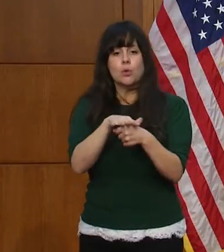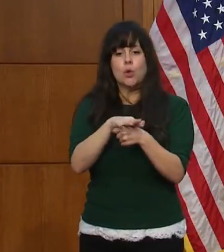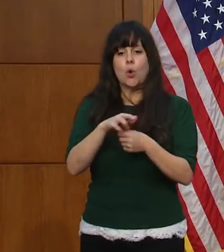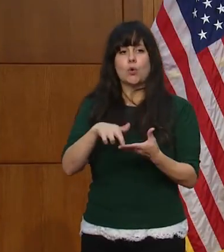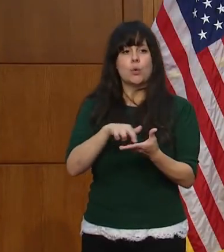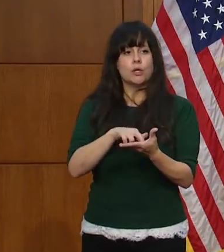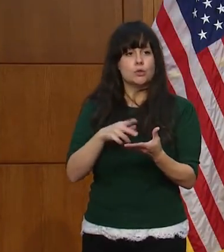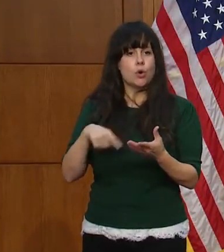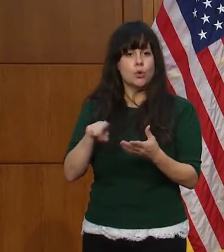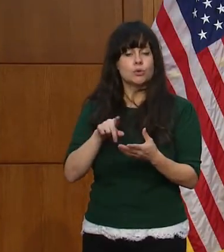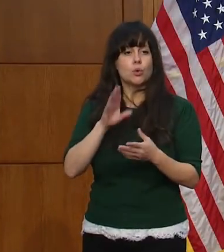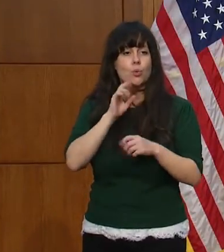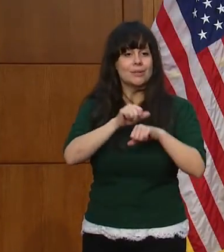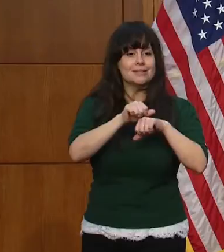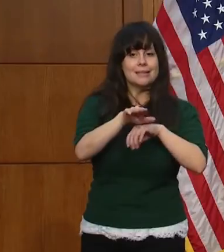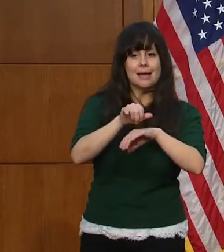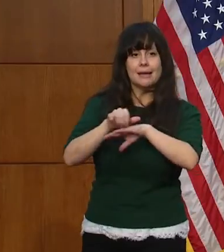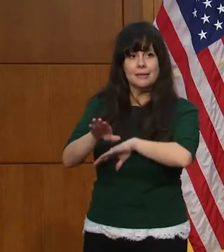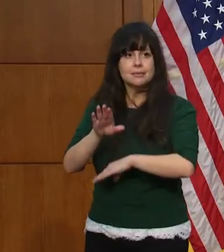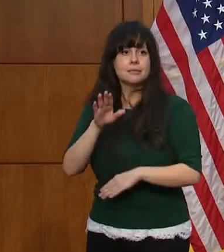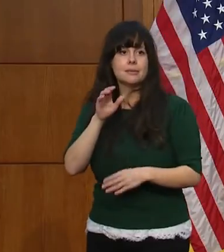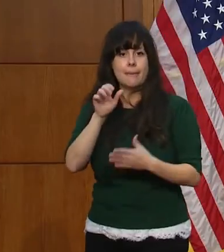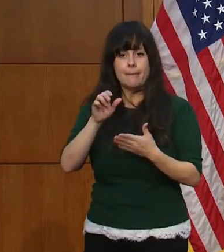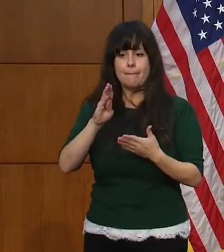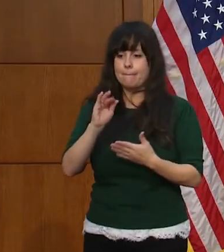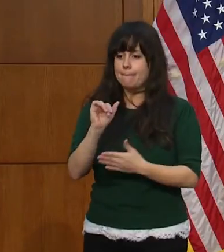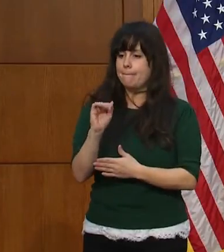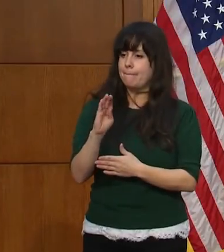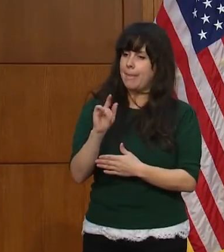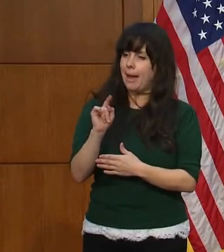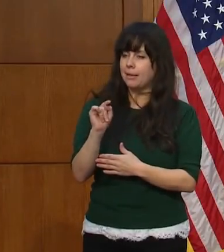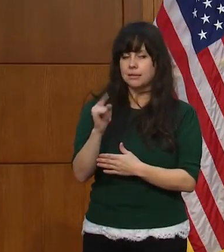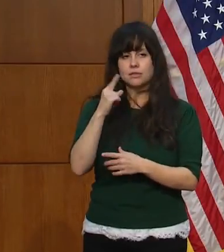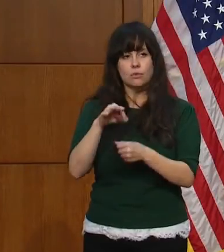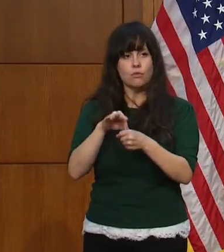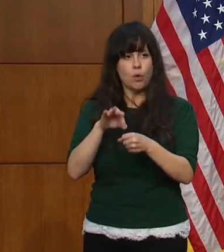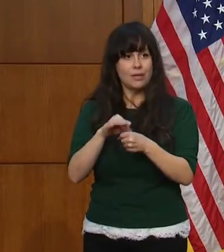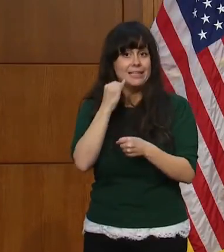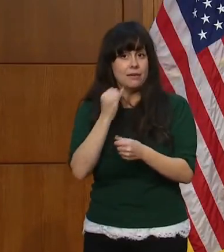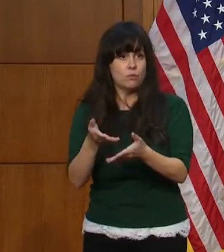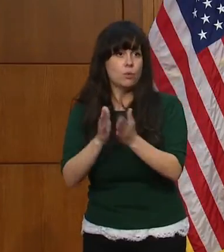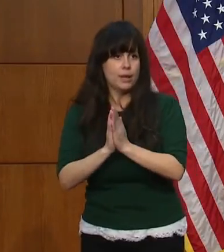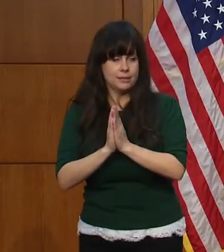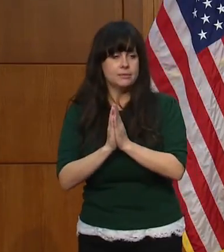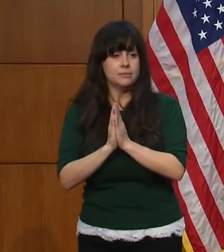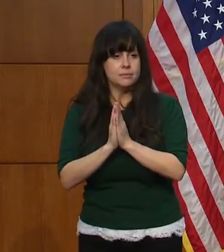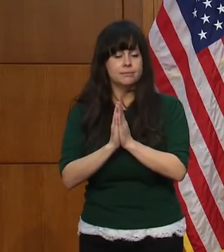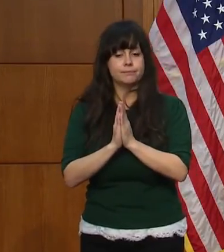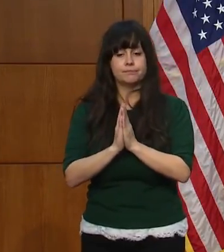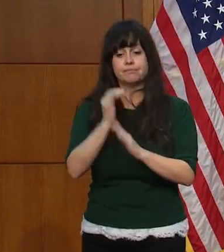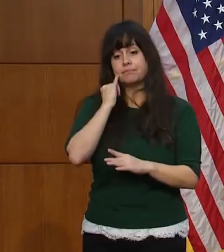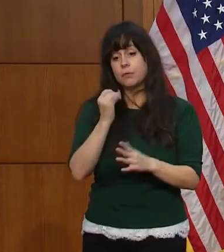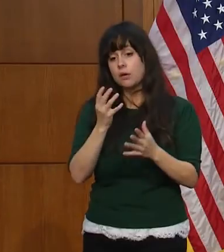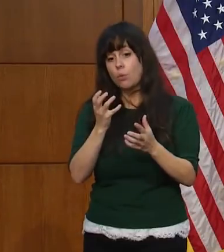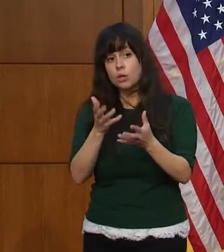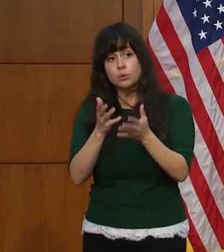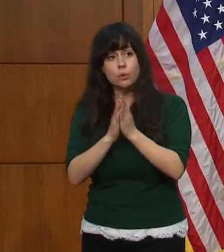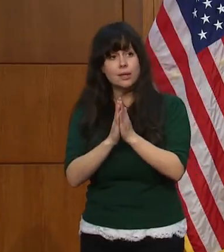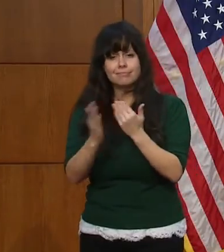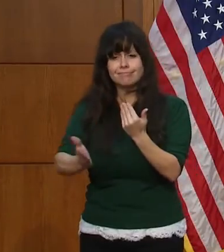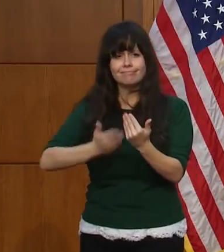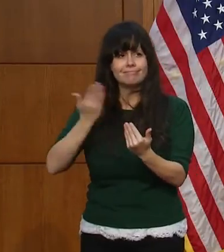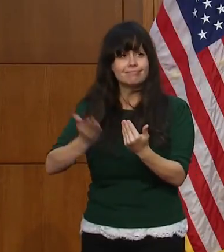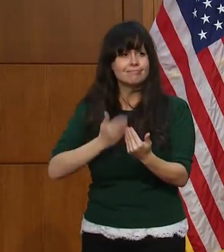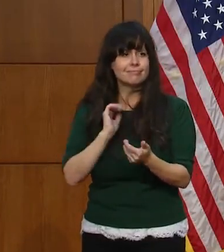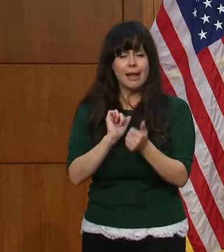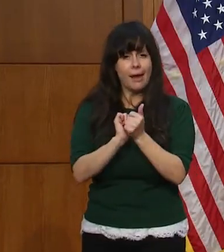absentee ballots to Virginians who request one. Requesting an absentee ballot is easy. You